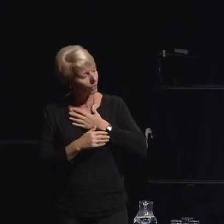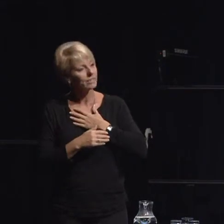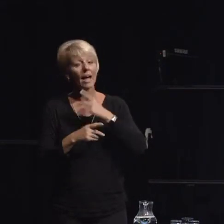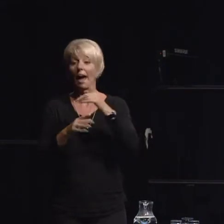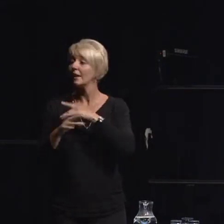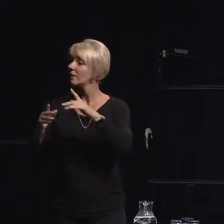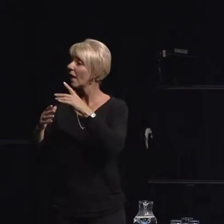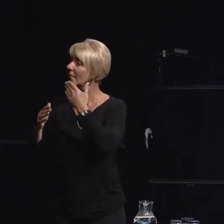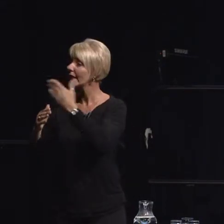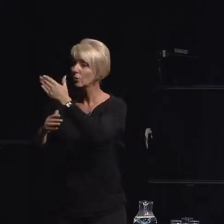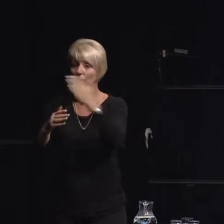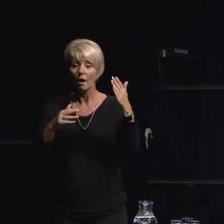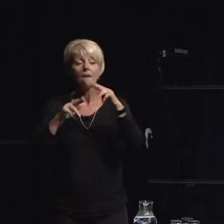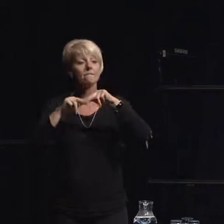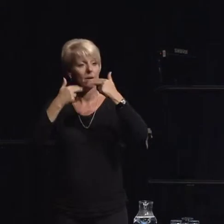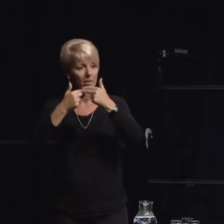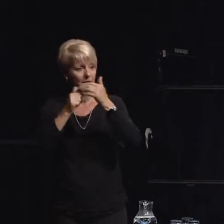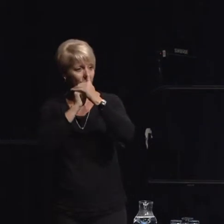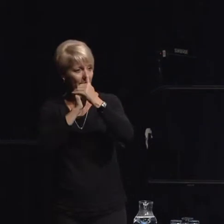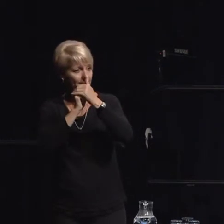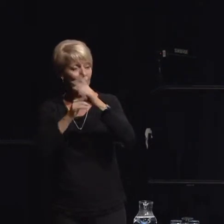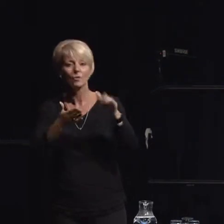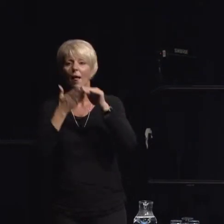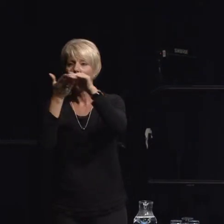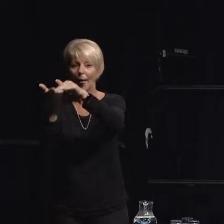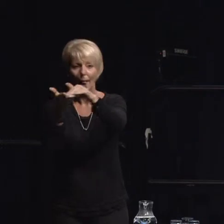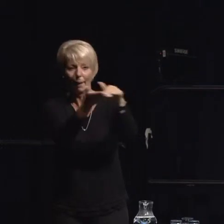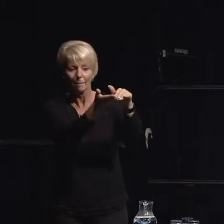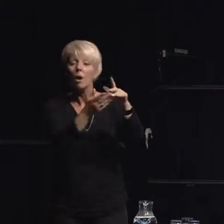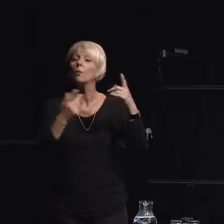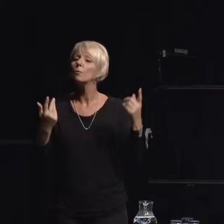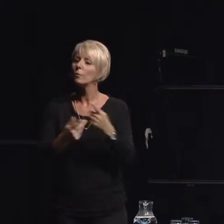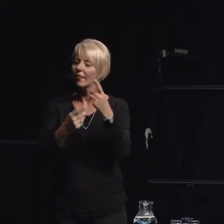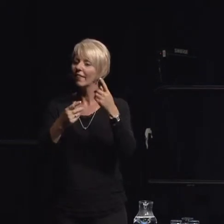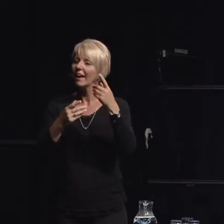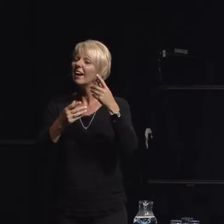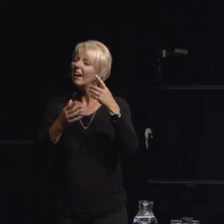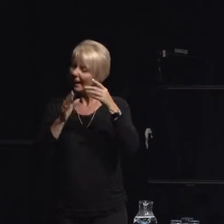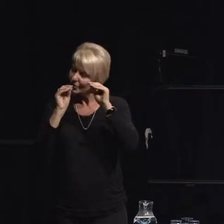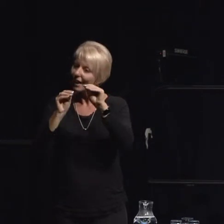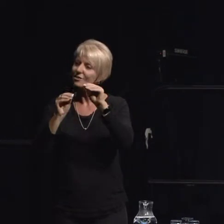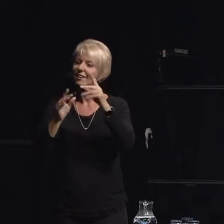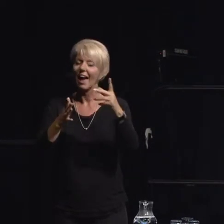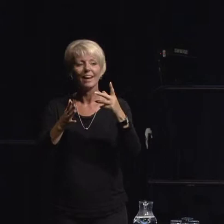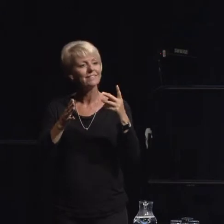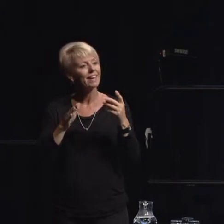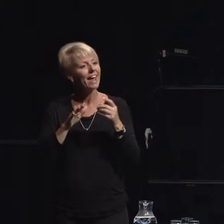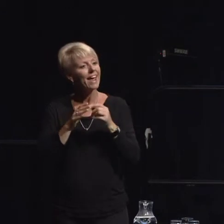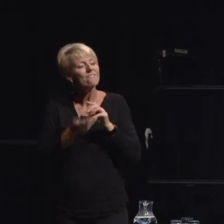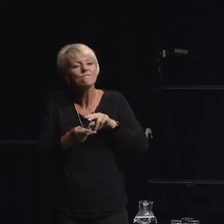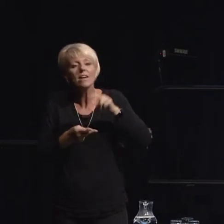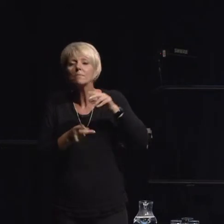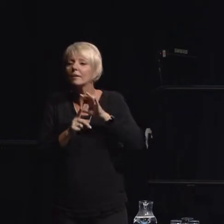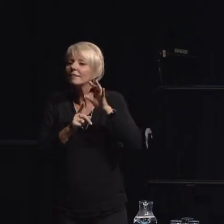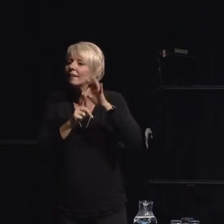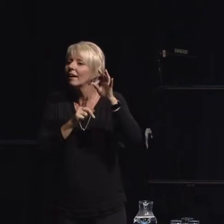your families and friends for helping you with your educational investment through both time and money. There are many